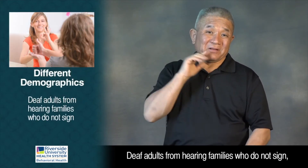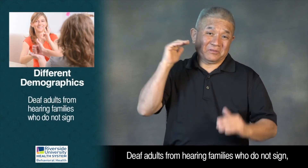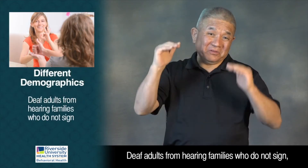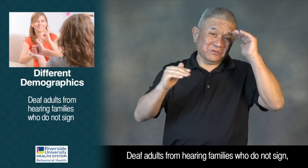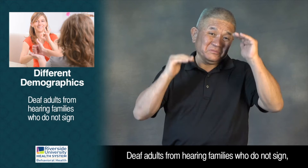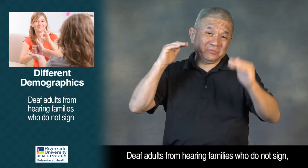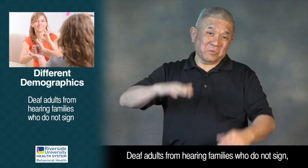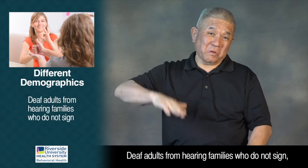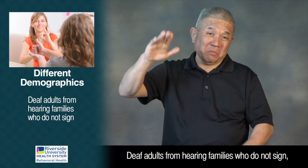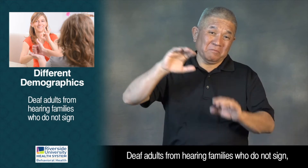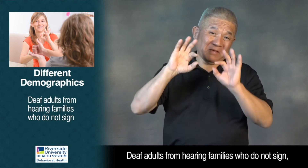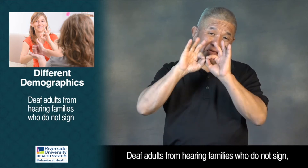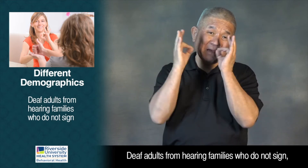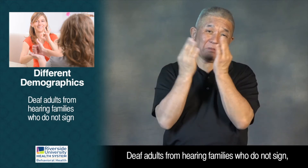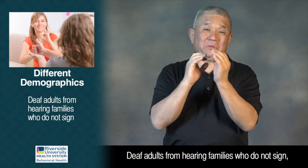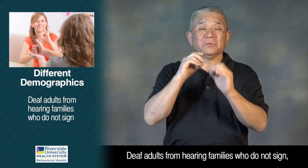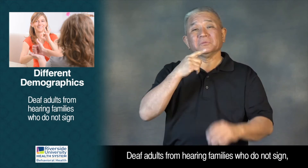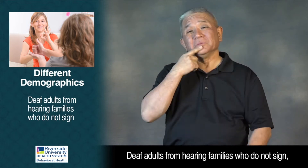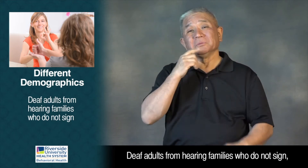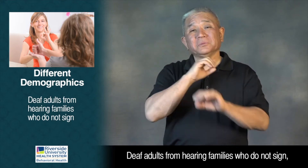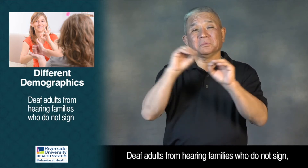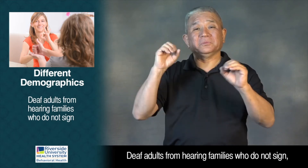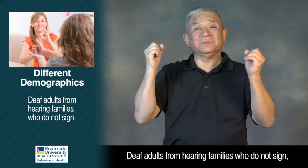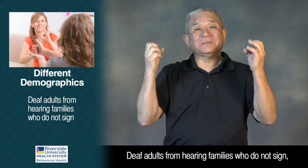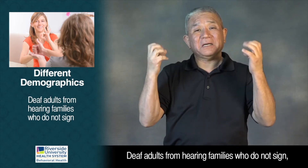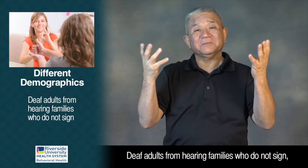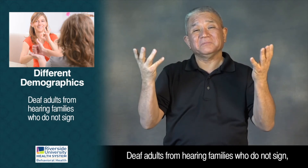Deaf adults from hearing families who do not sign.